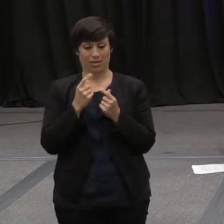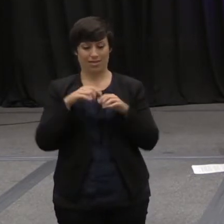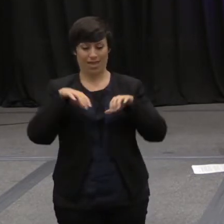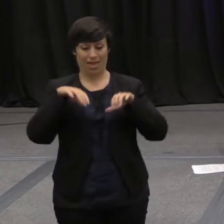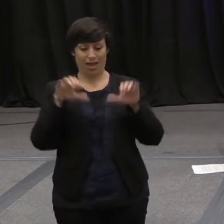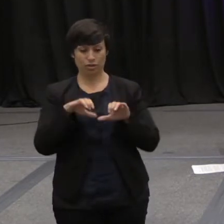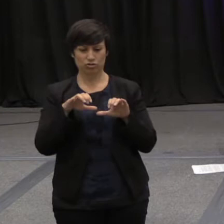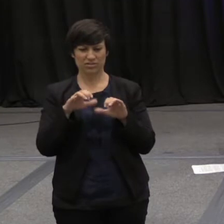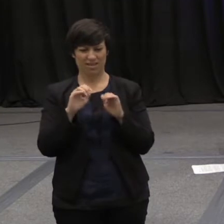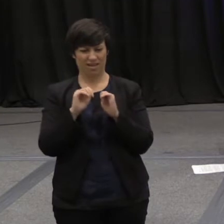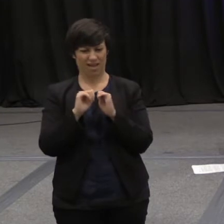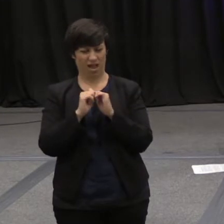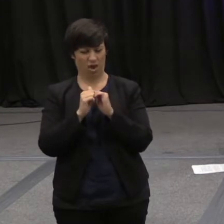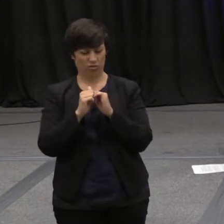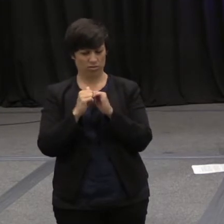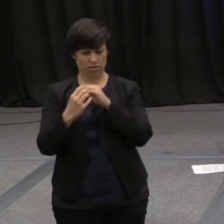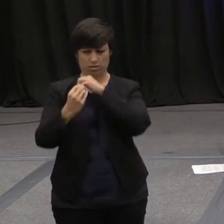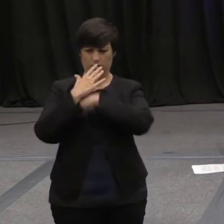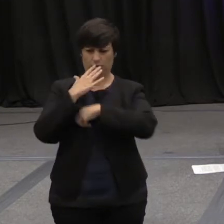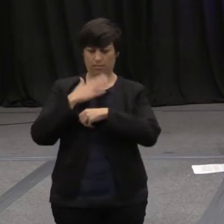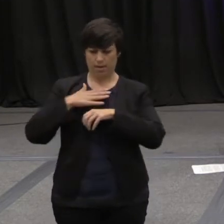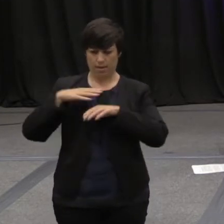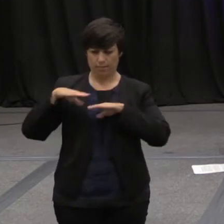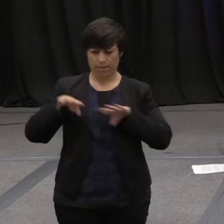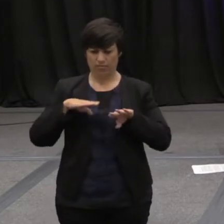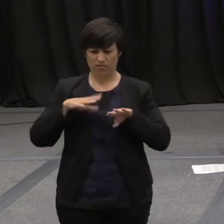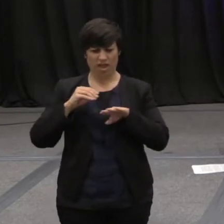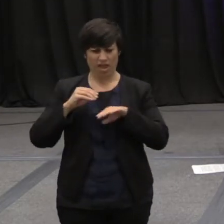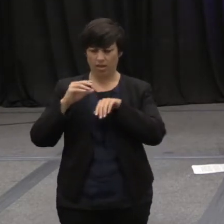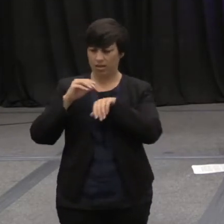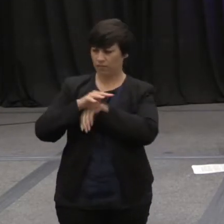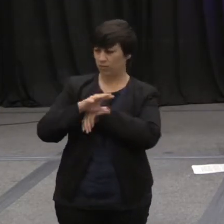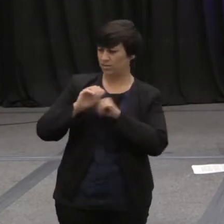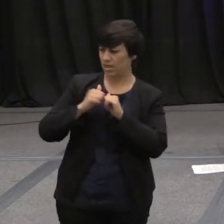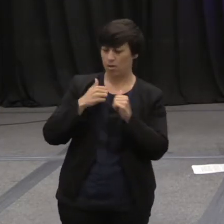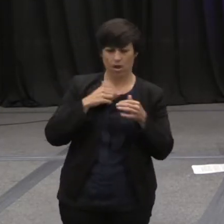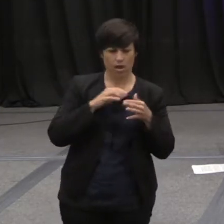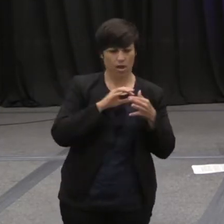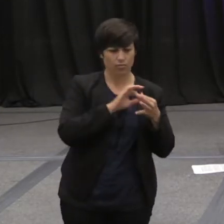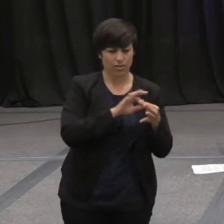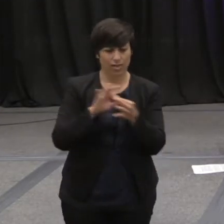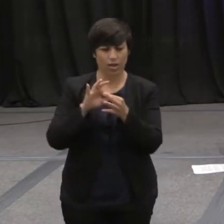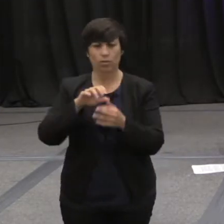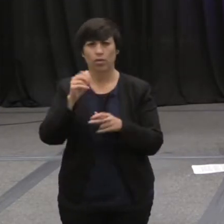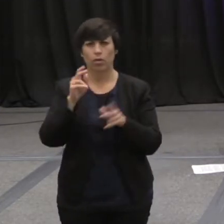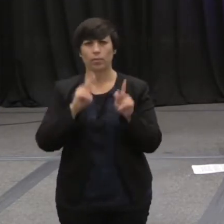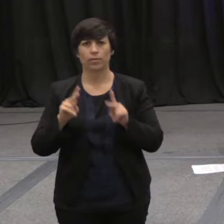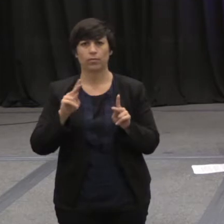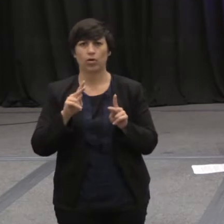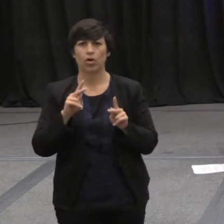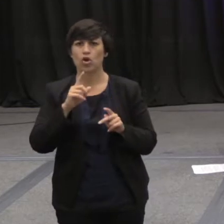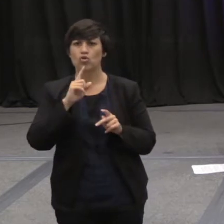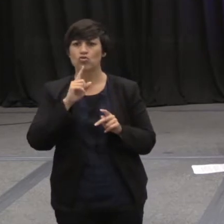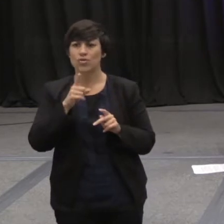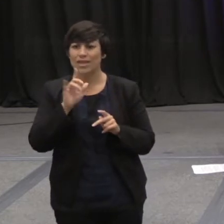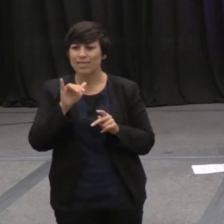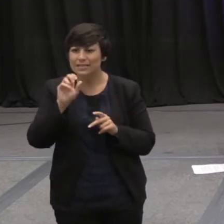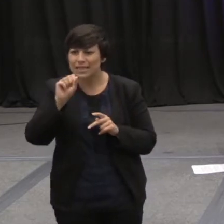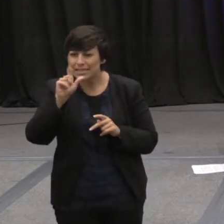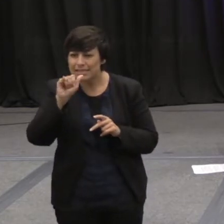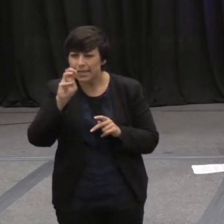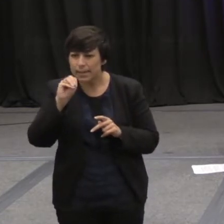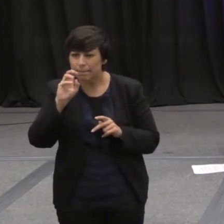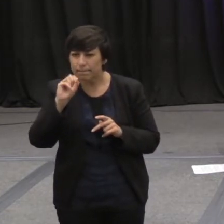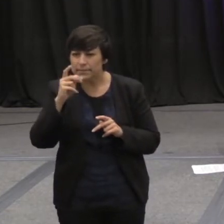how we behave and how we relate to one another? So it can sometimes be a really slim space to get there. Very slim space.